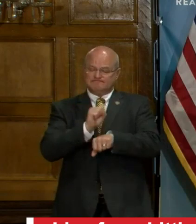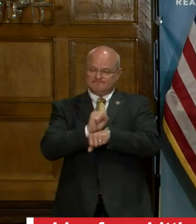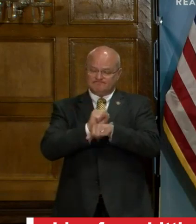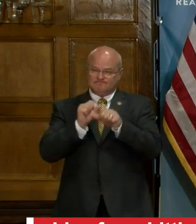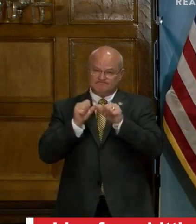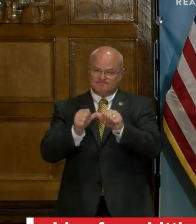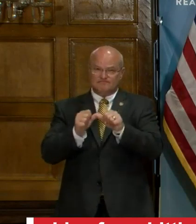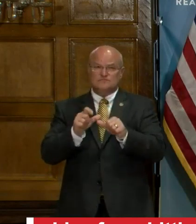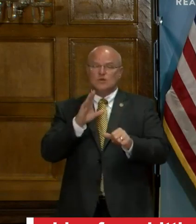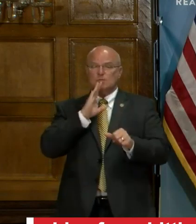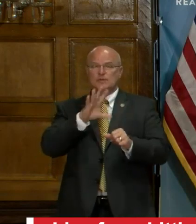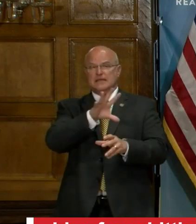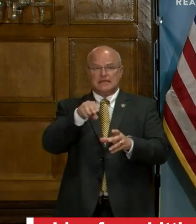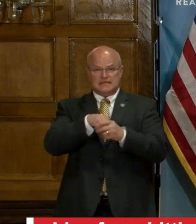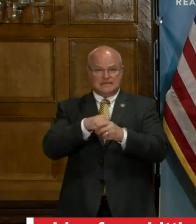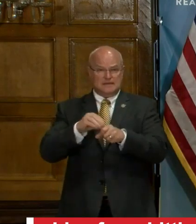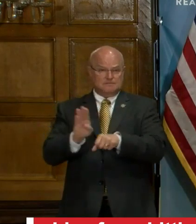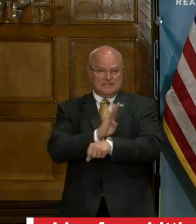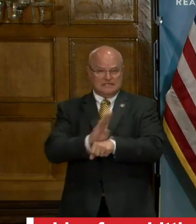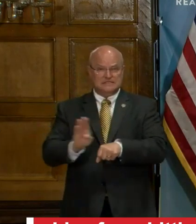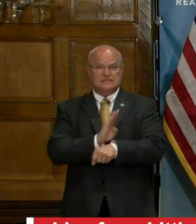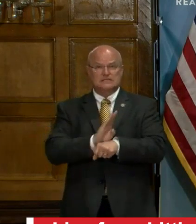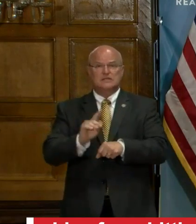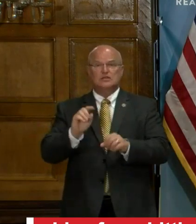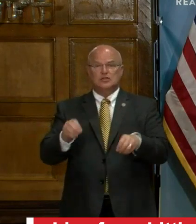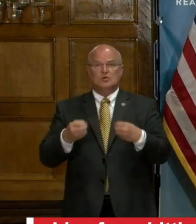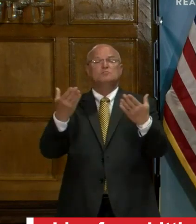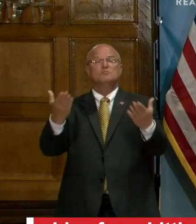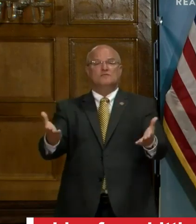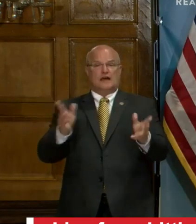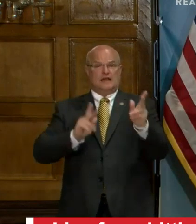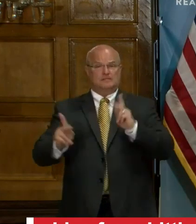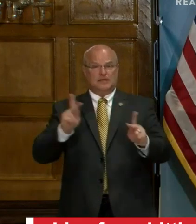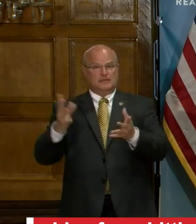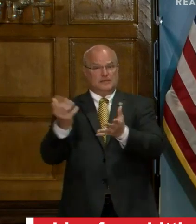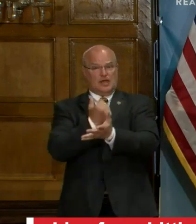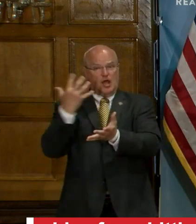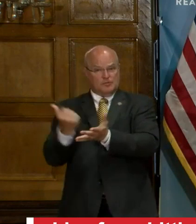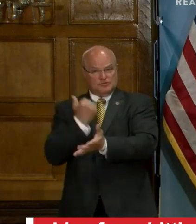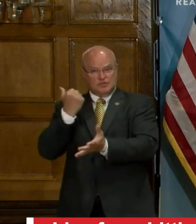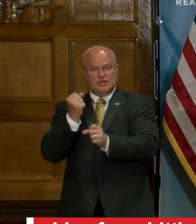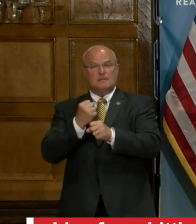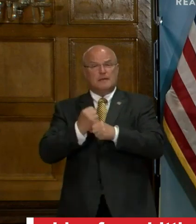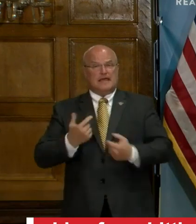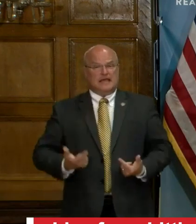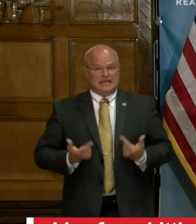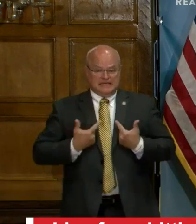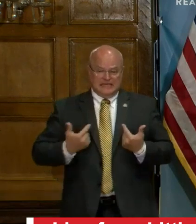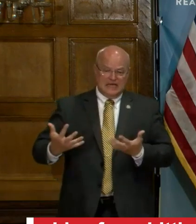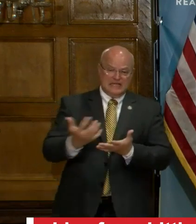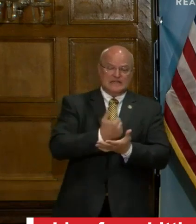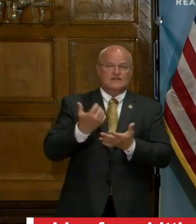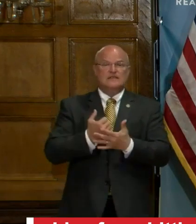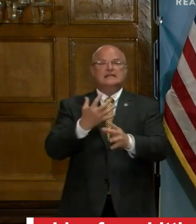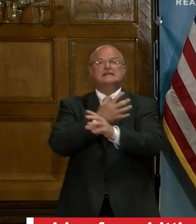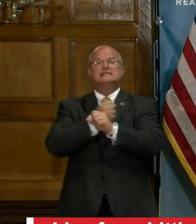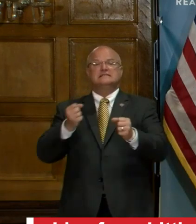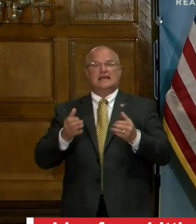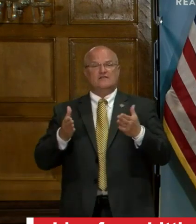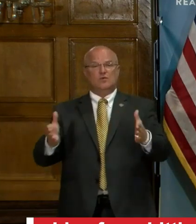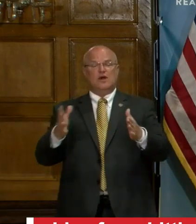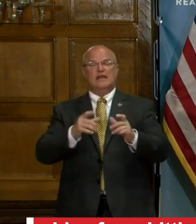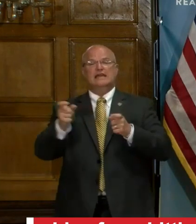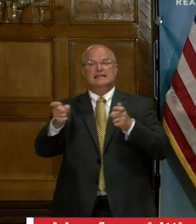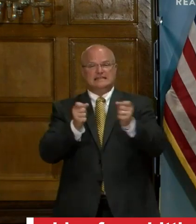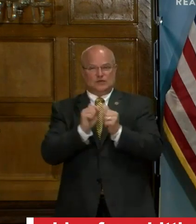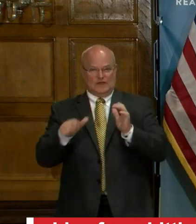to be in business, to provide people the opportunity to make a living in a safe fashion and